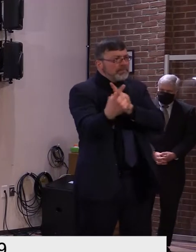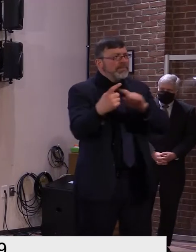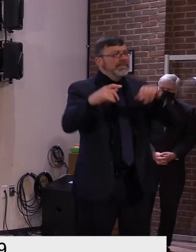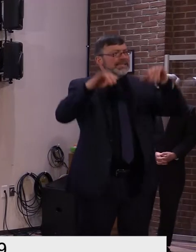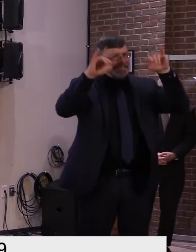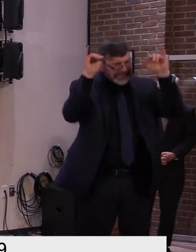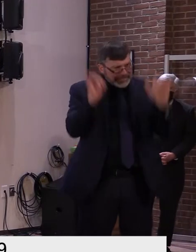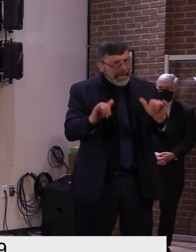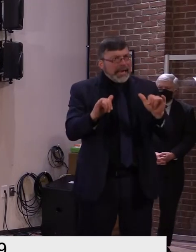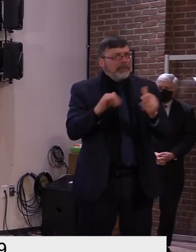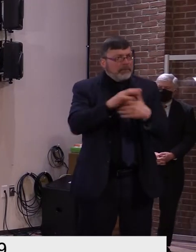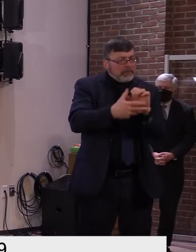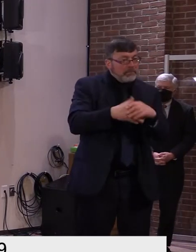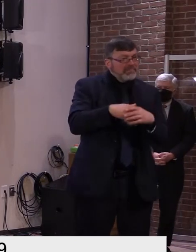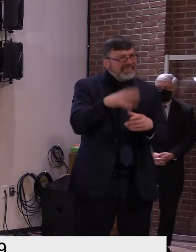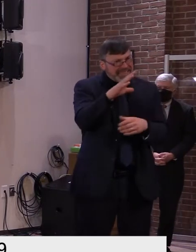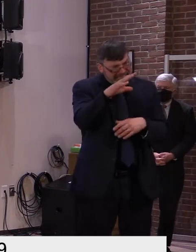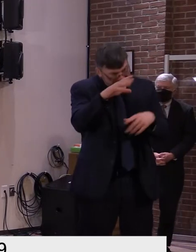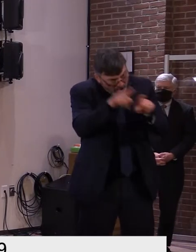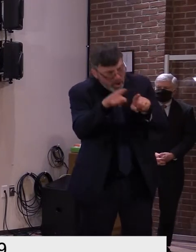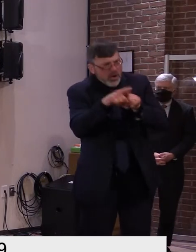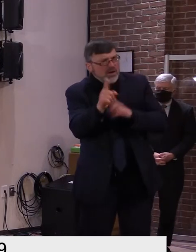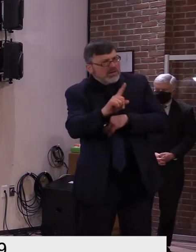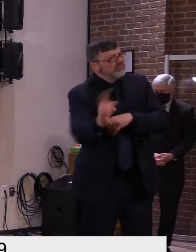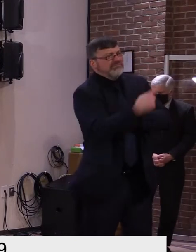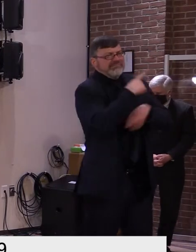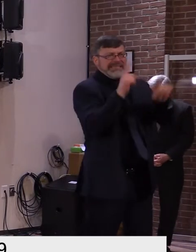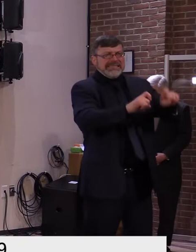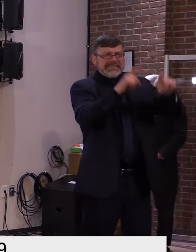that, we'll get back to questions.